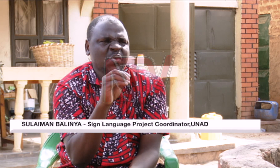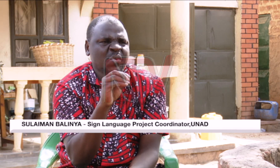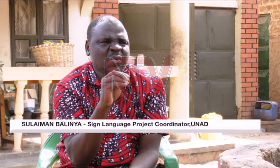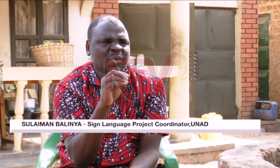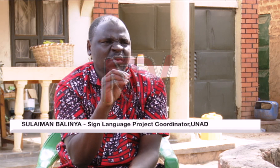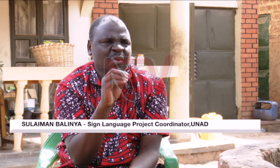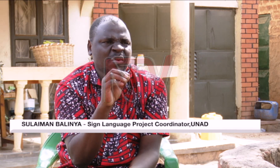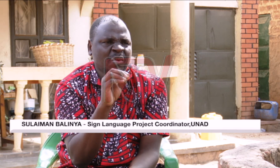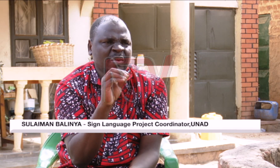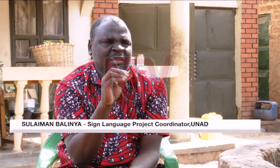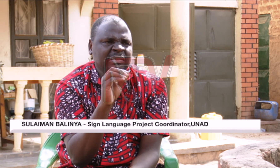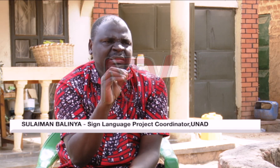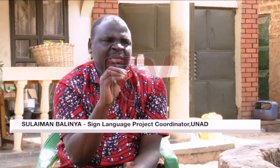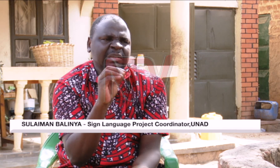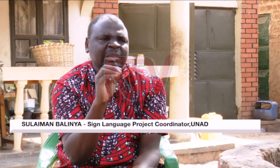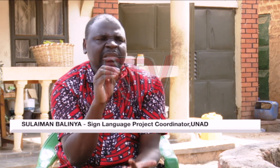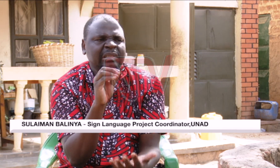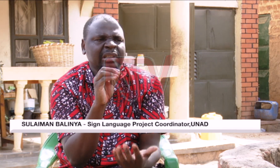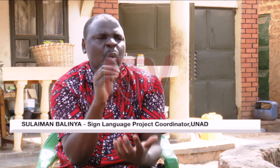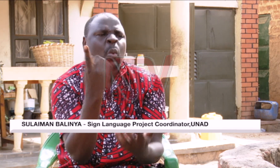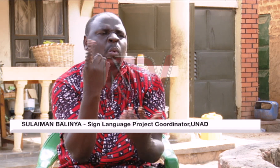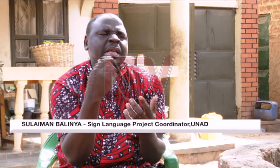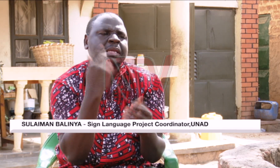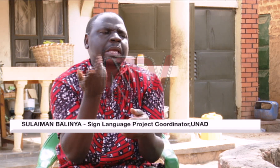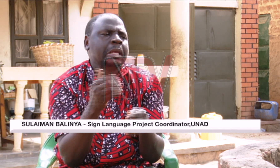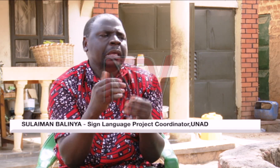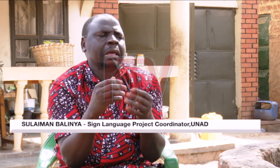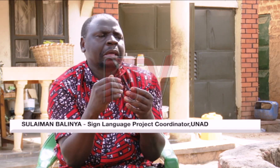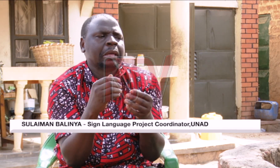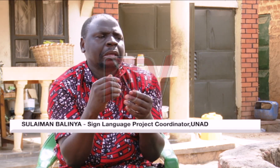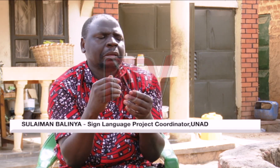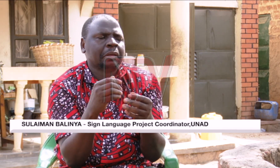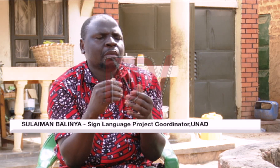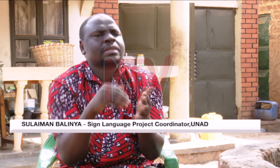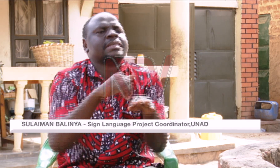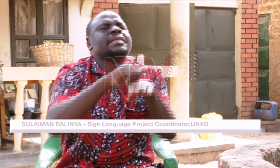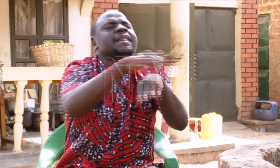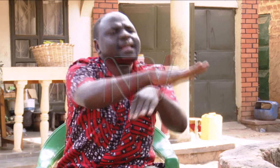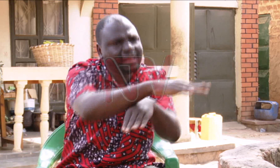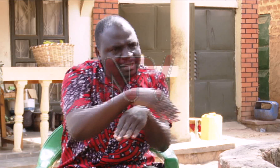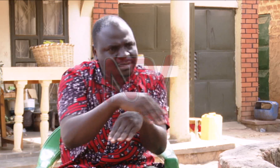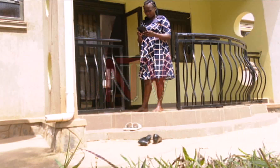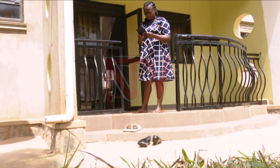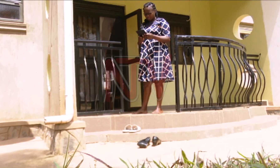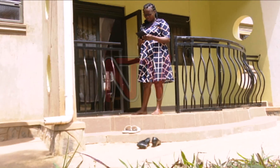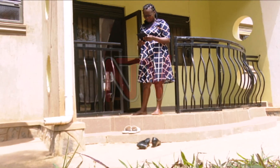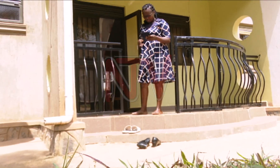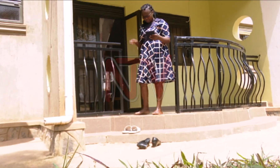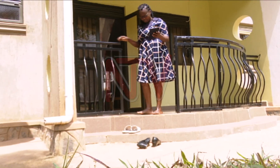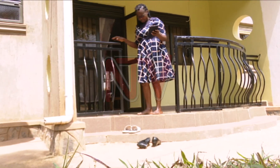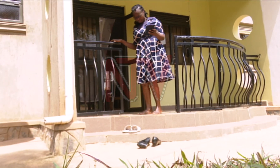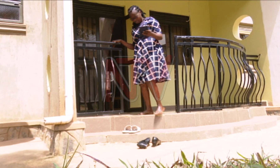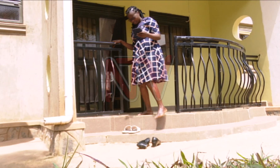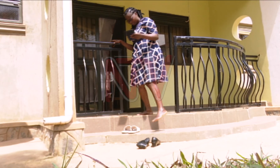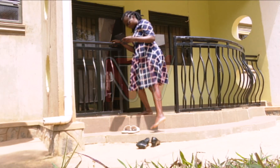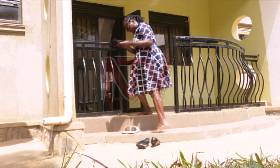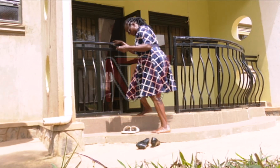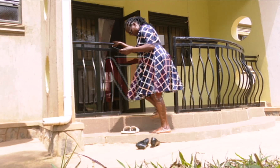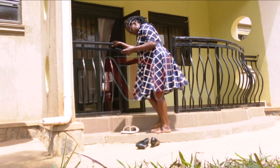an NGO who helped me to facilitate the lawyer. There are many deaf people that have faced and